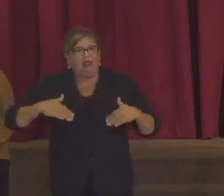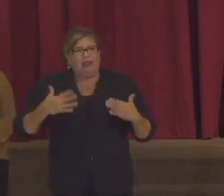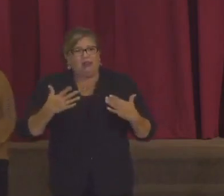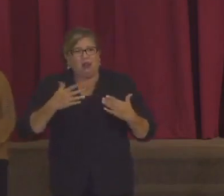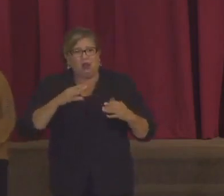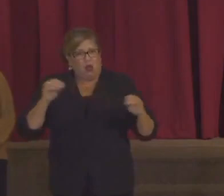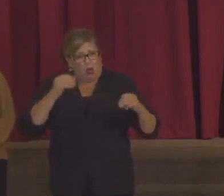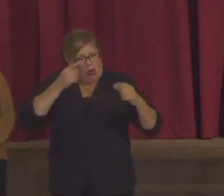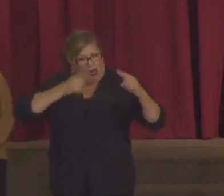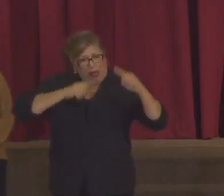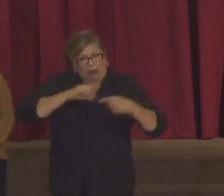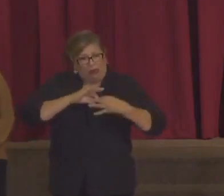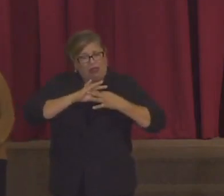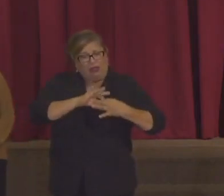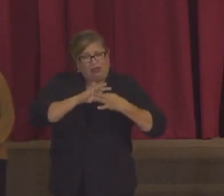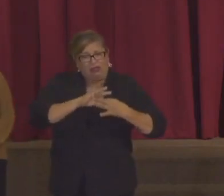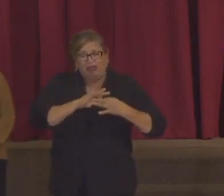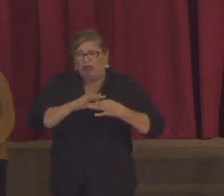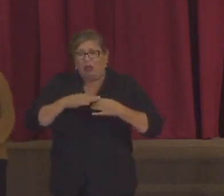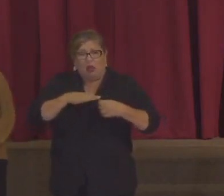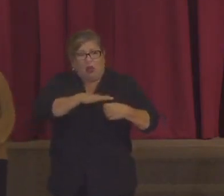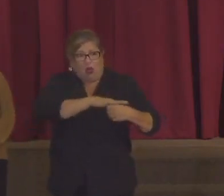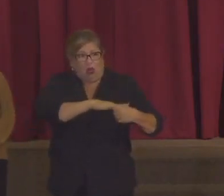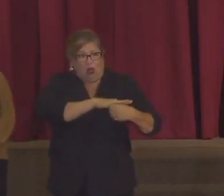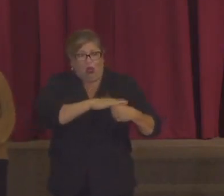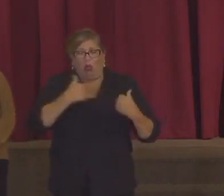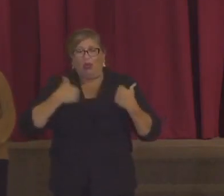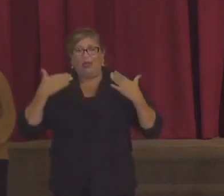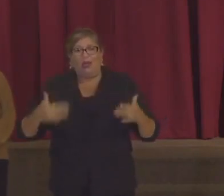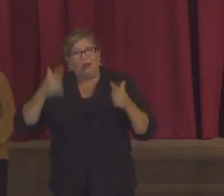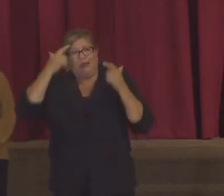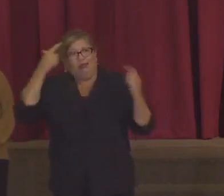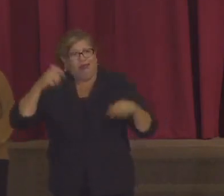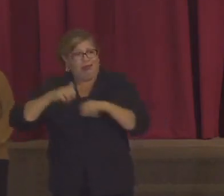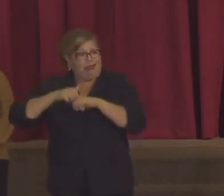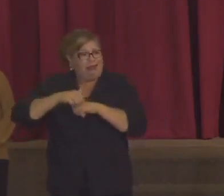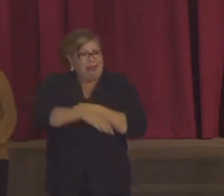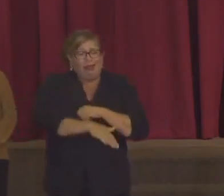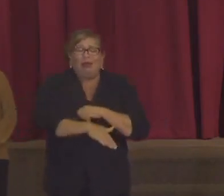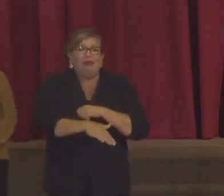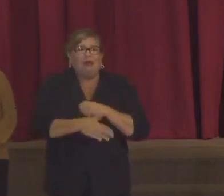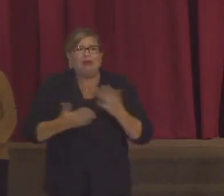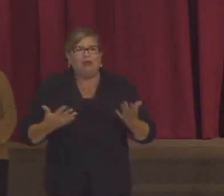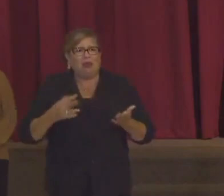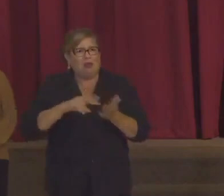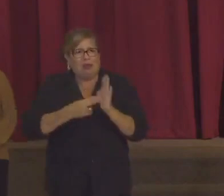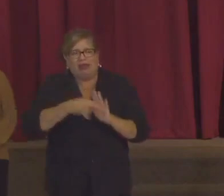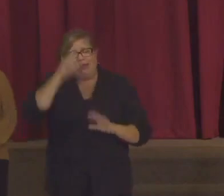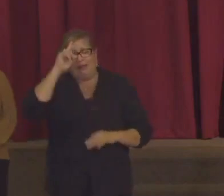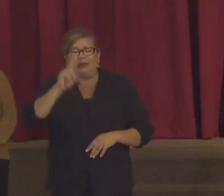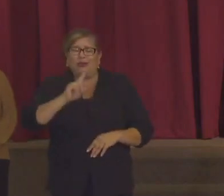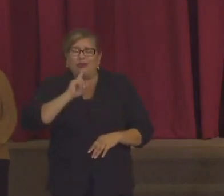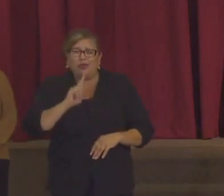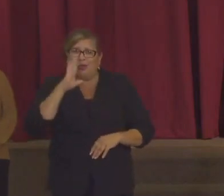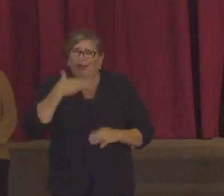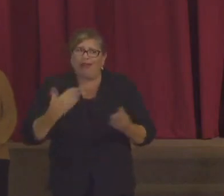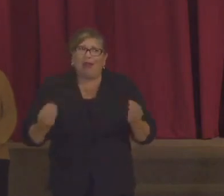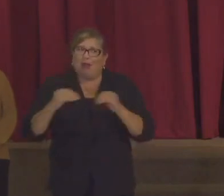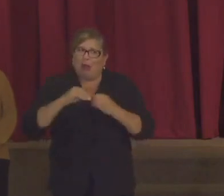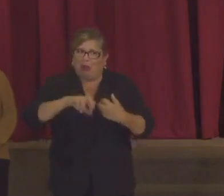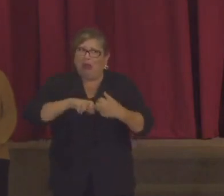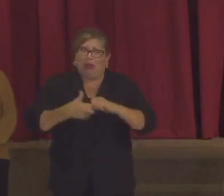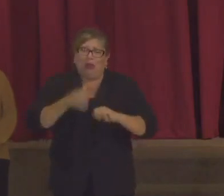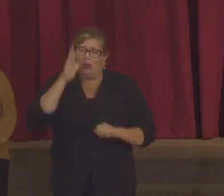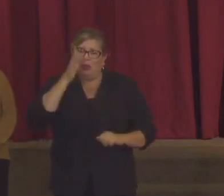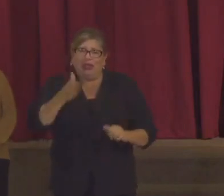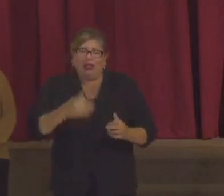at the county level and the local level, then that's a recipe for more problems. The